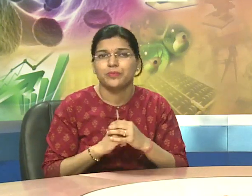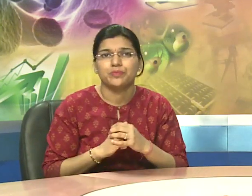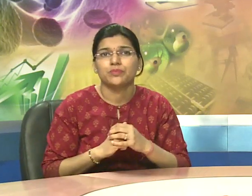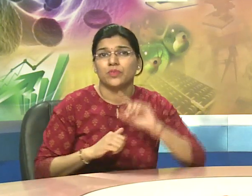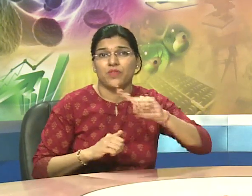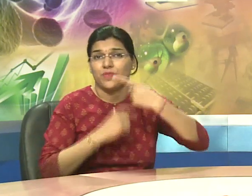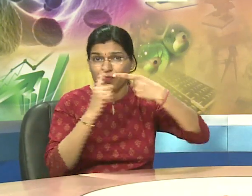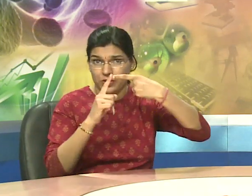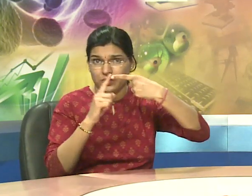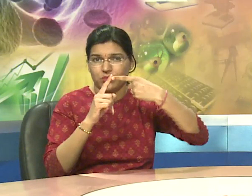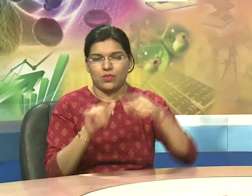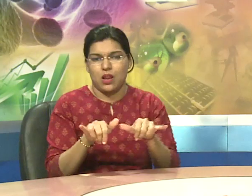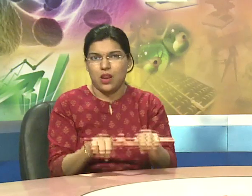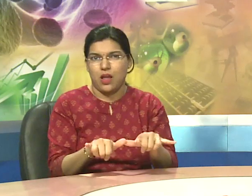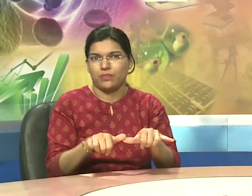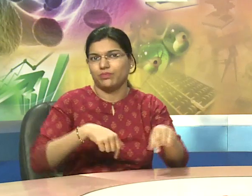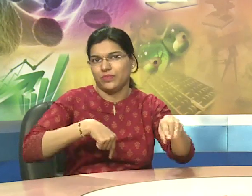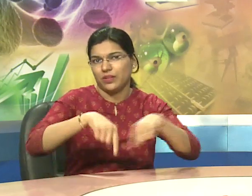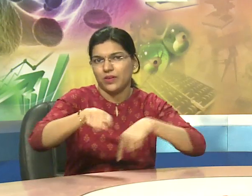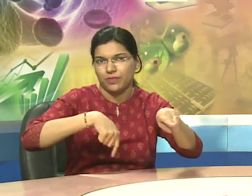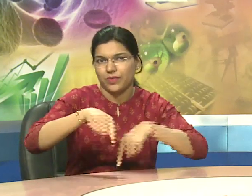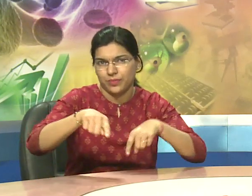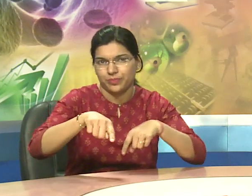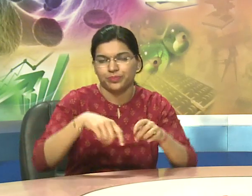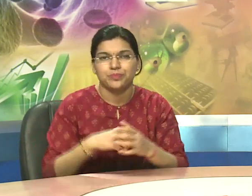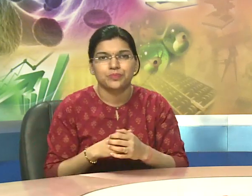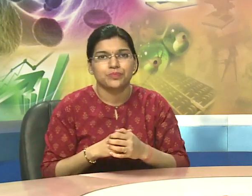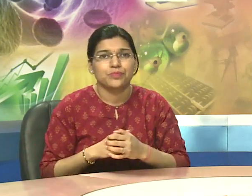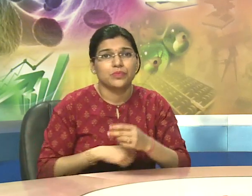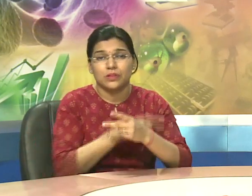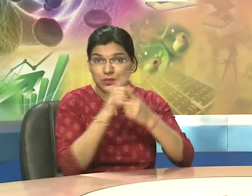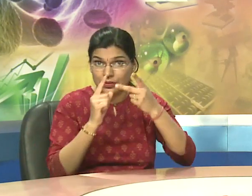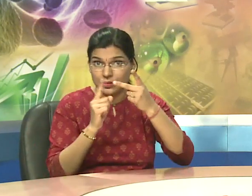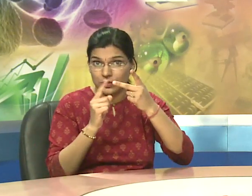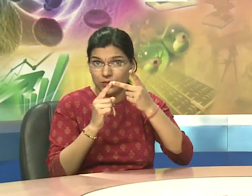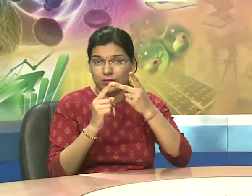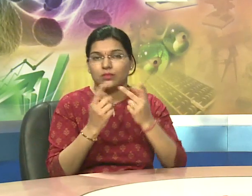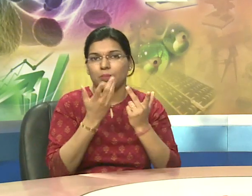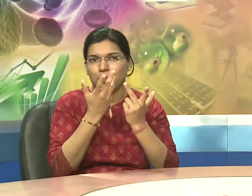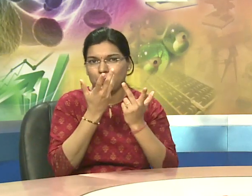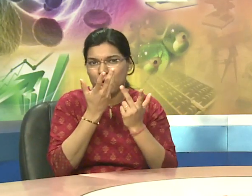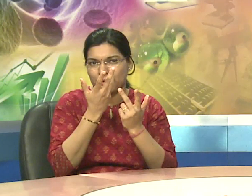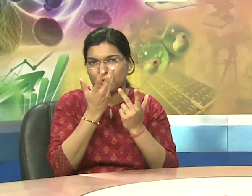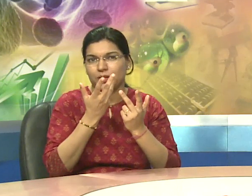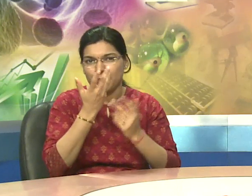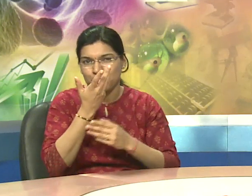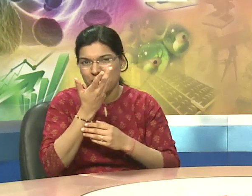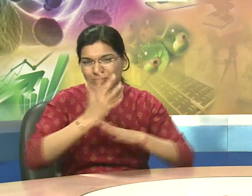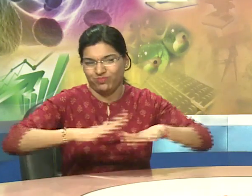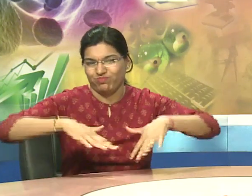Transportation have different types. First is land transport. The second one